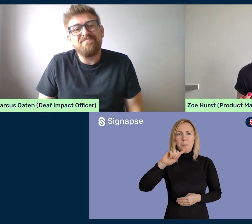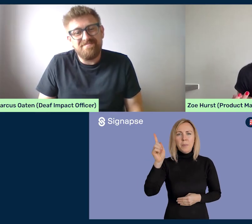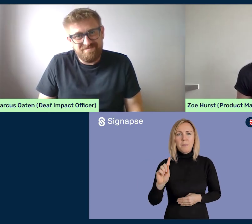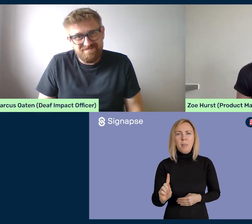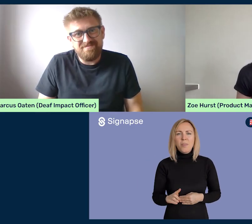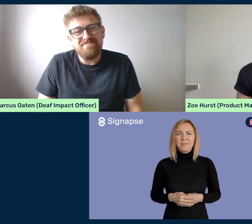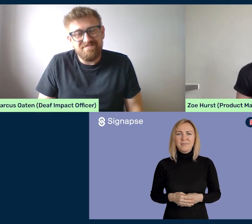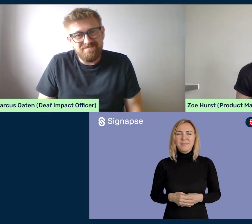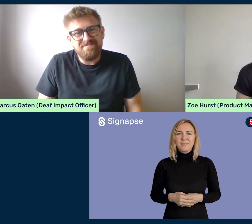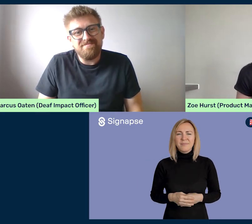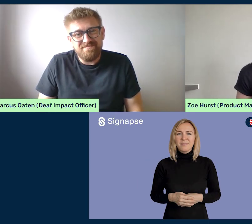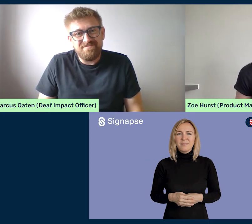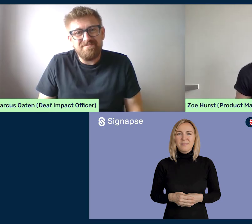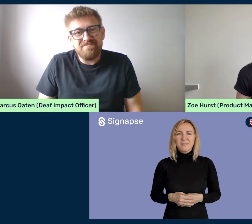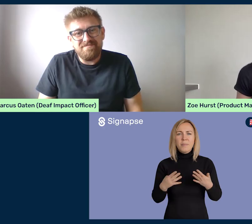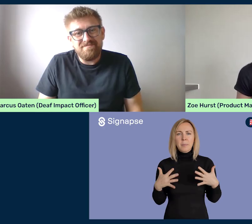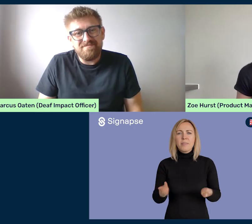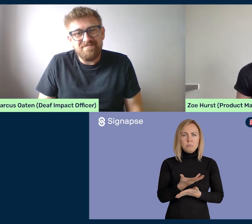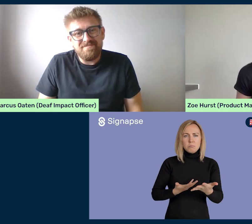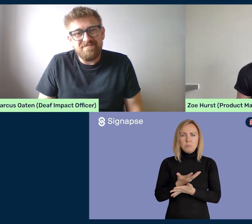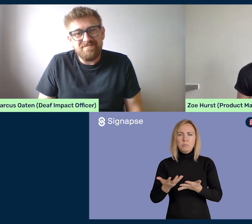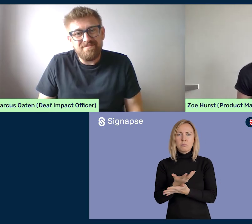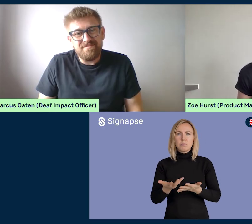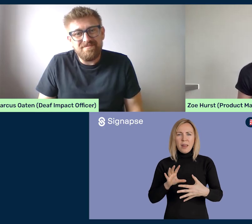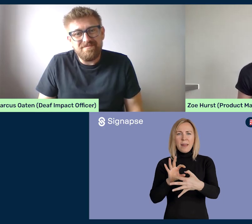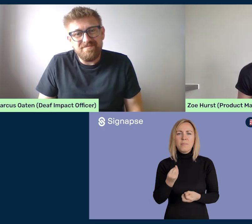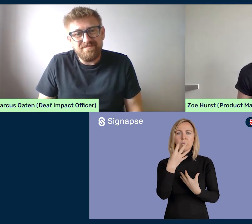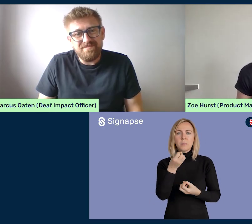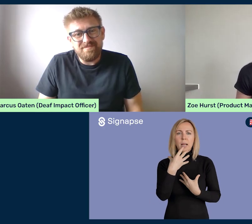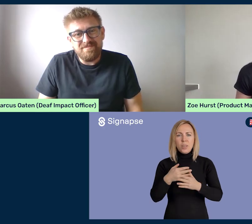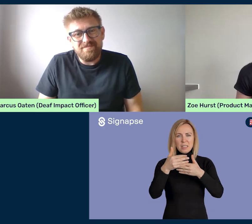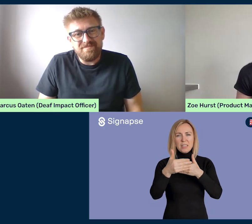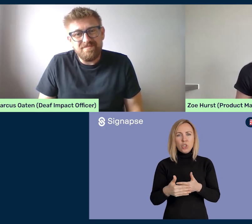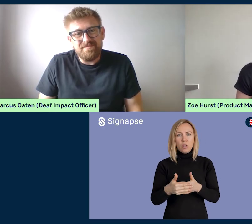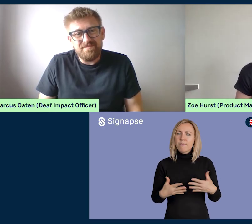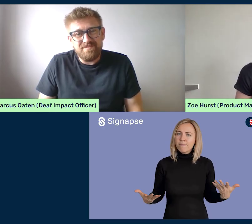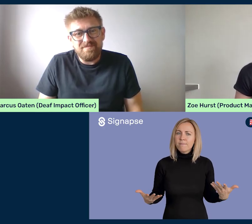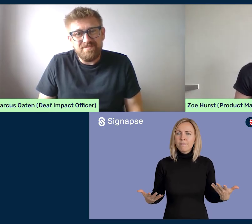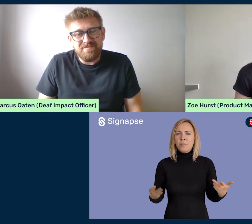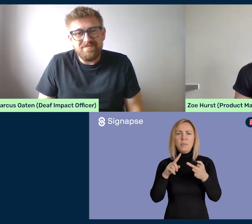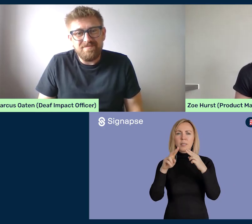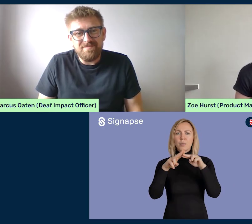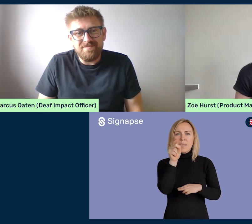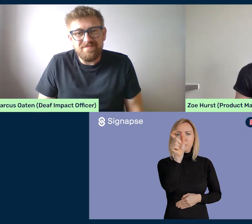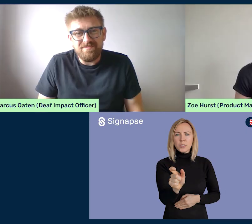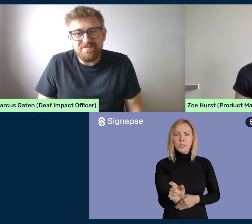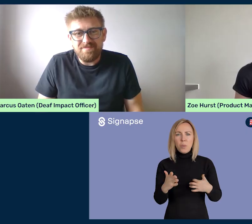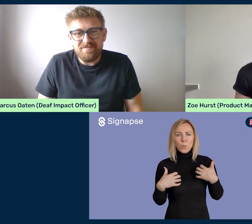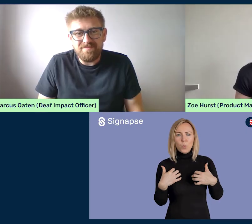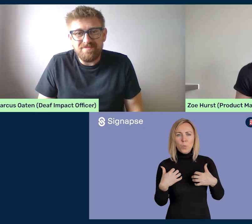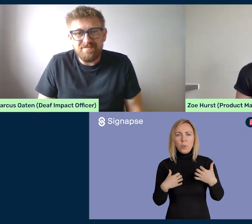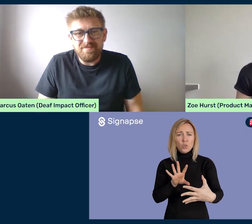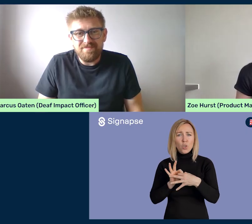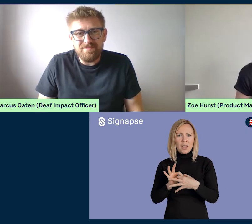kind of on all the feedback and everything we've kind of discussed, if someone was really interested